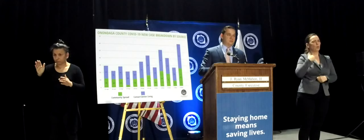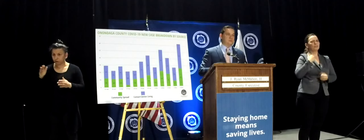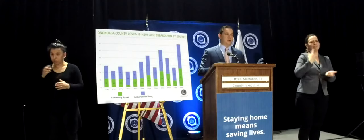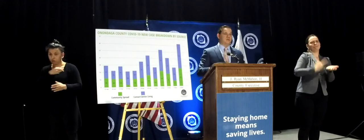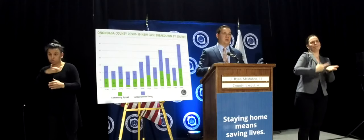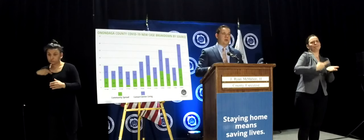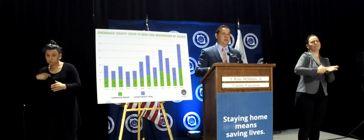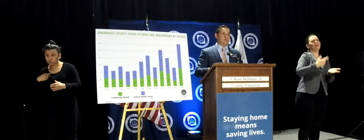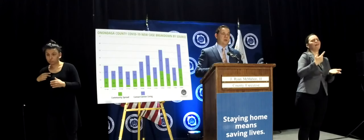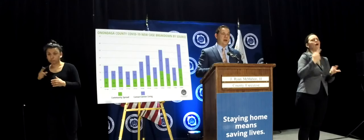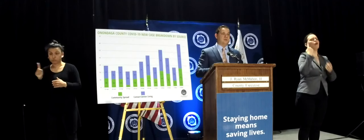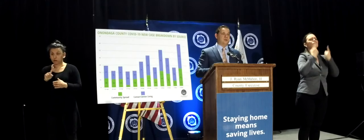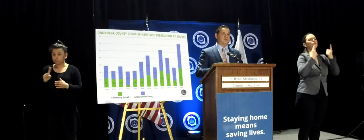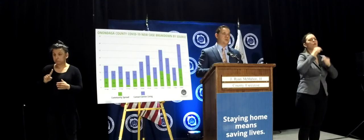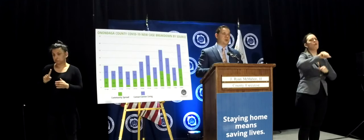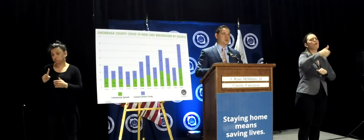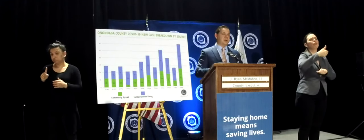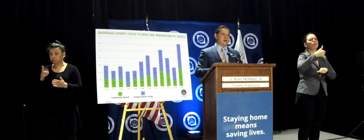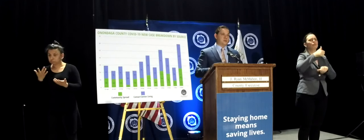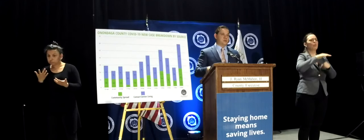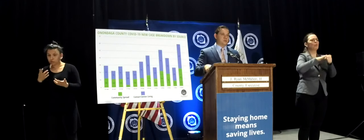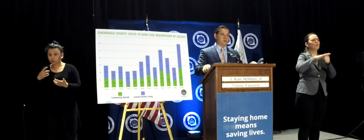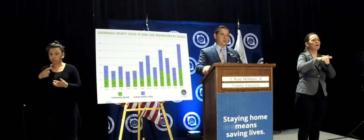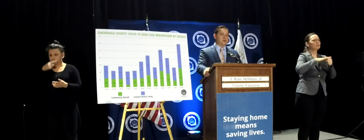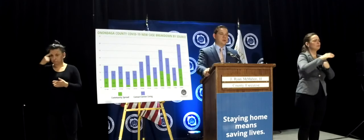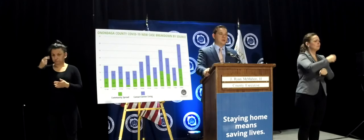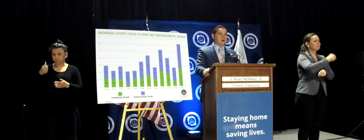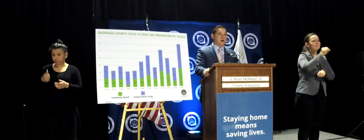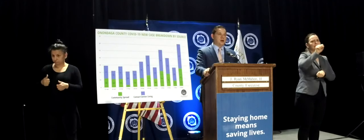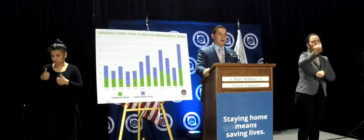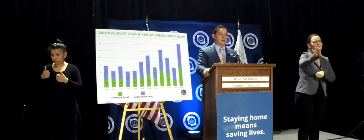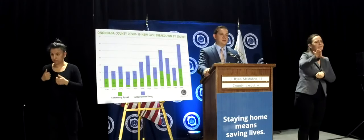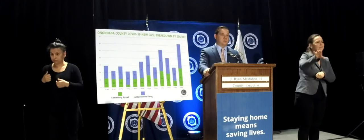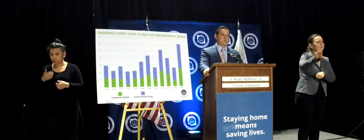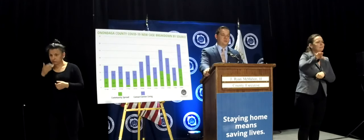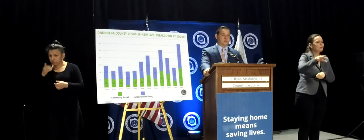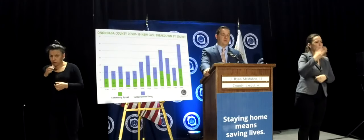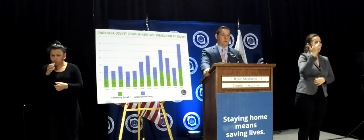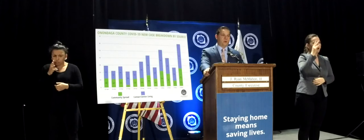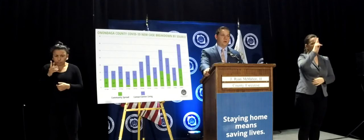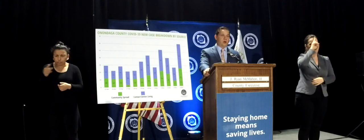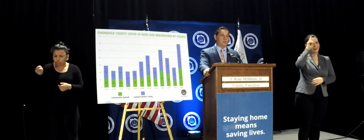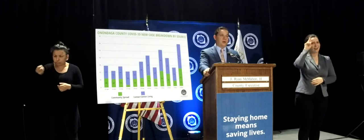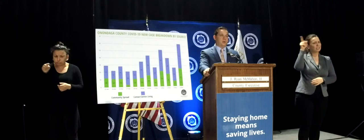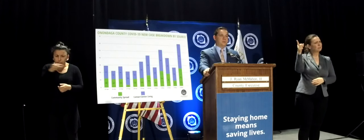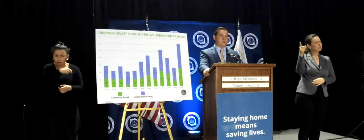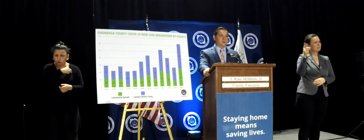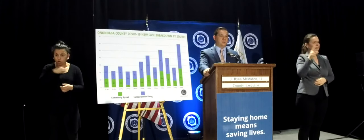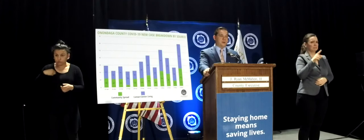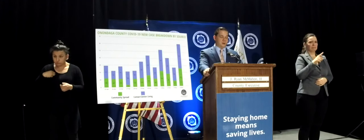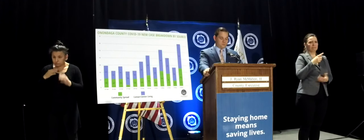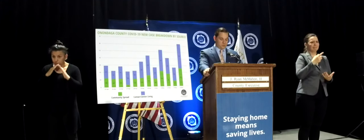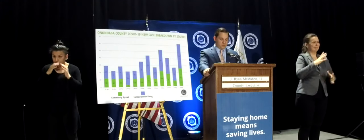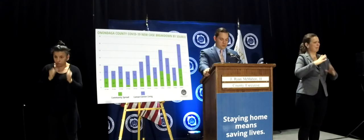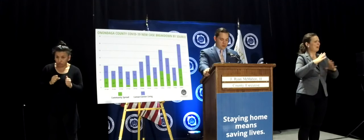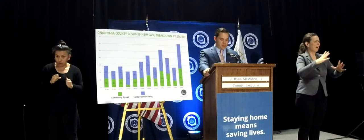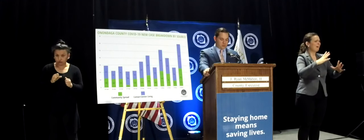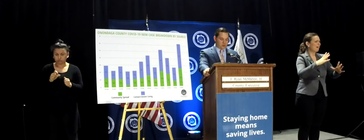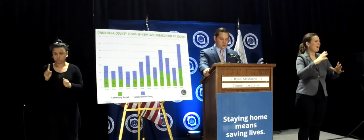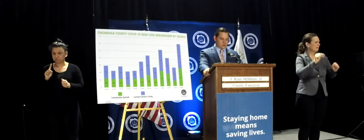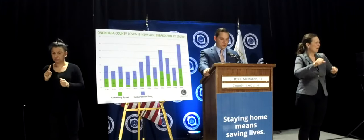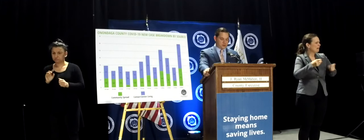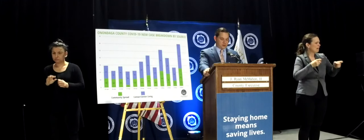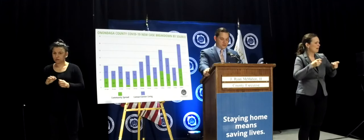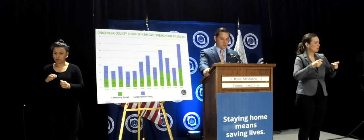We're very, very lucky we have the infrastructure we have in this community, and it's helped us perform very well by helping get people better,